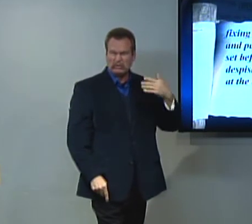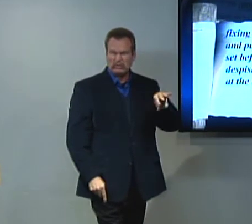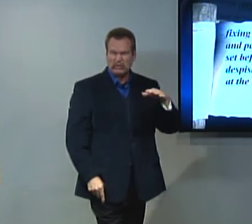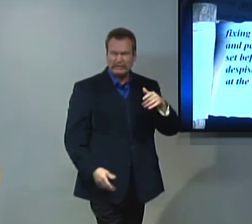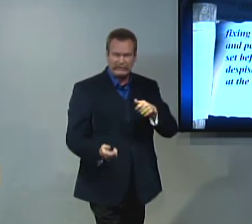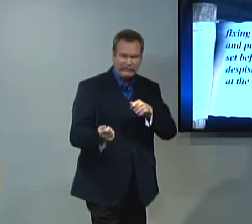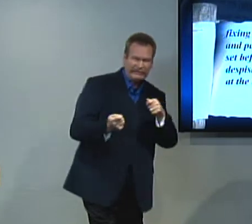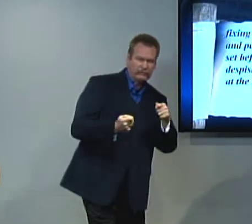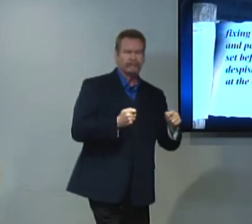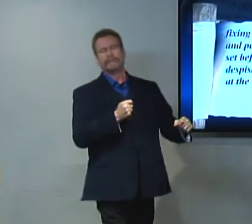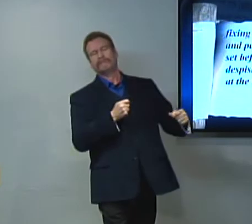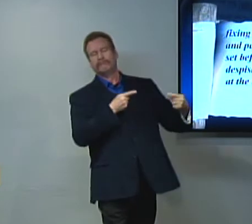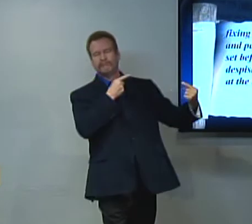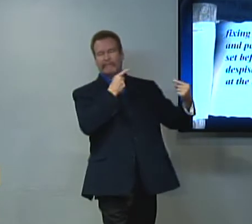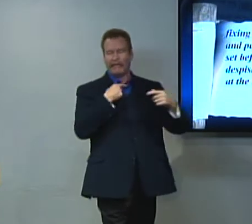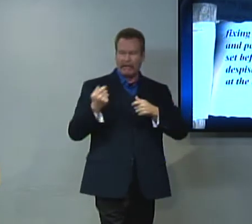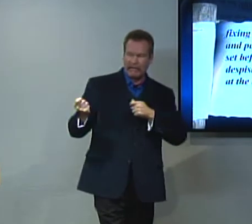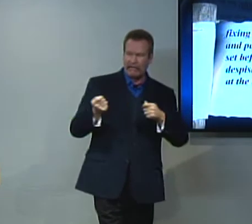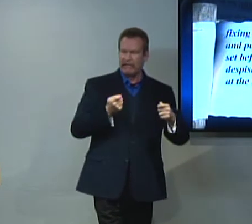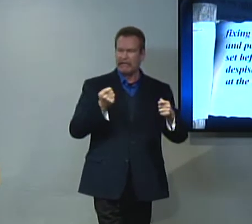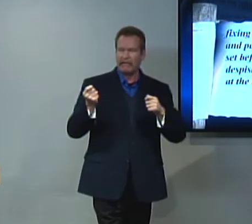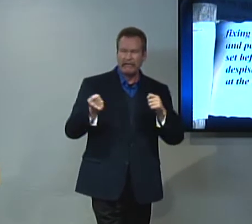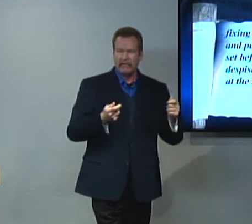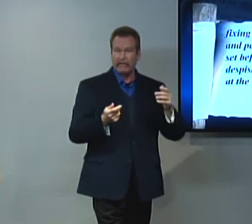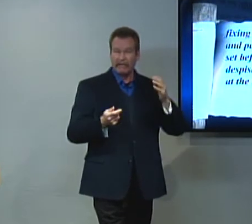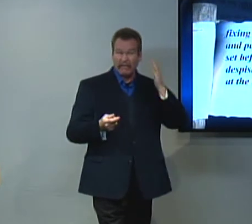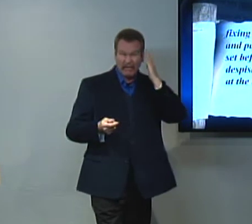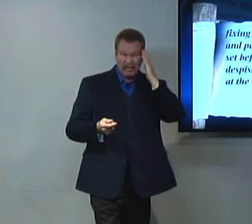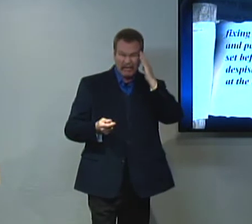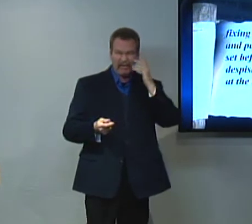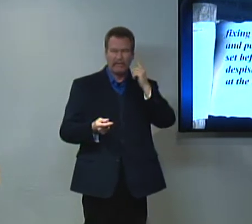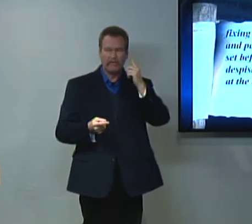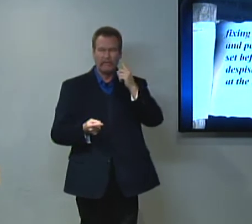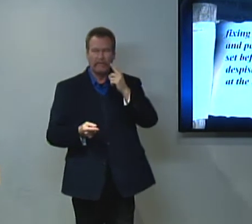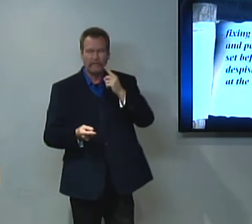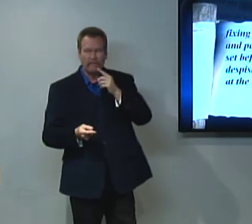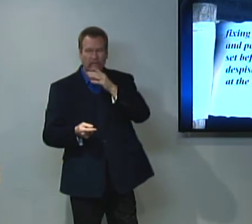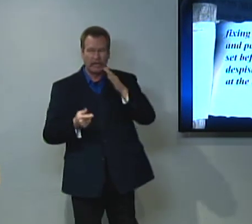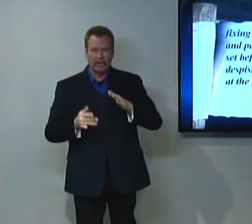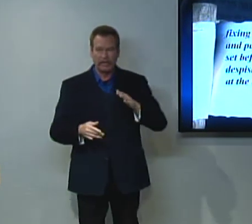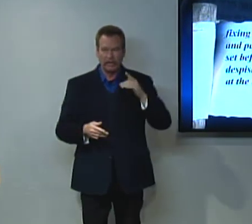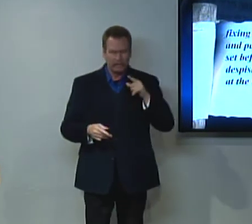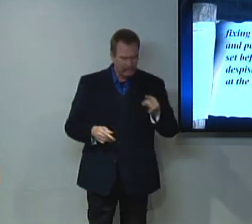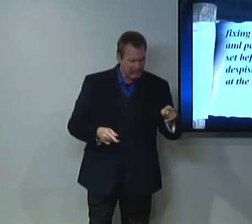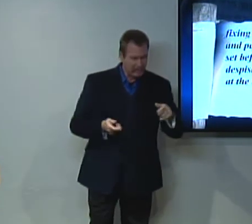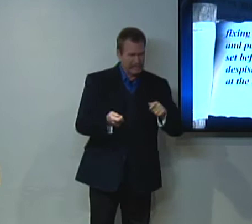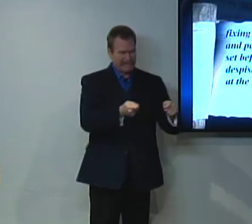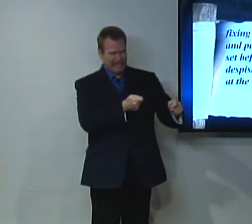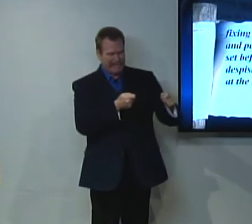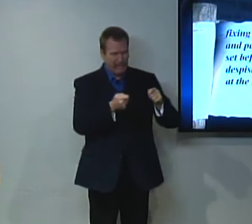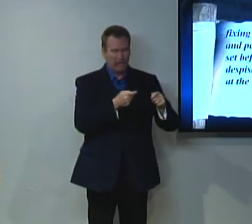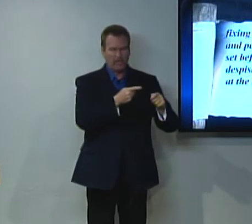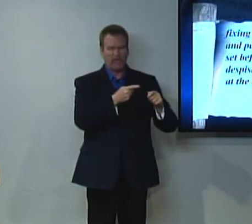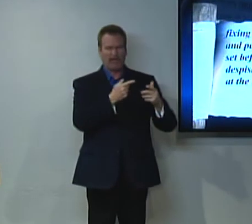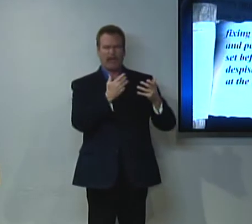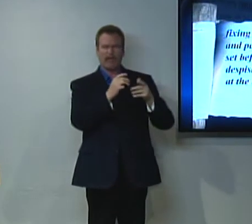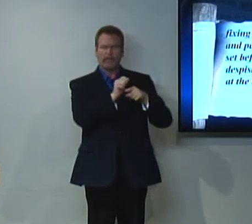often very stubborn. It's very hard to get them to move forward. One farmer was trying to get his donkey